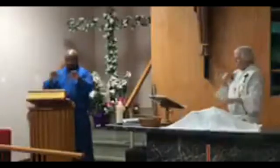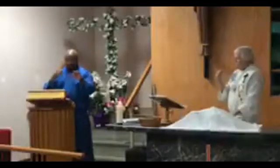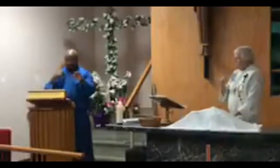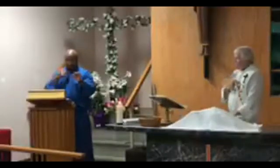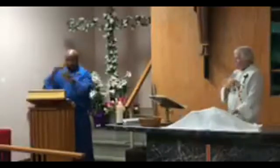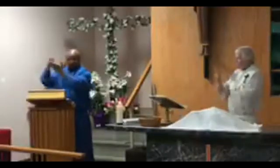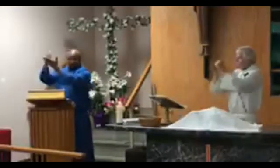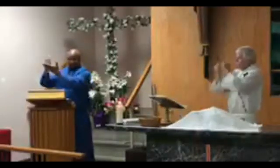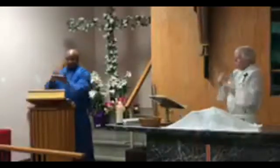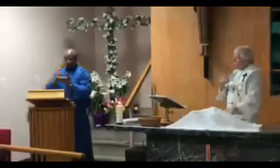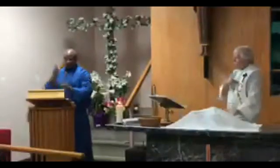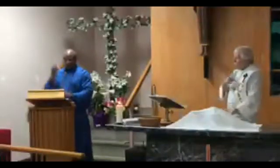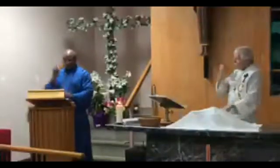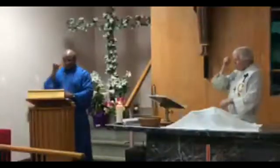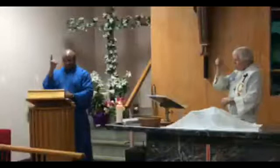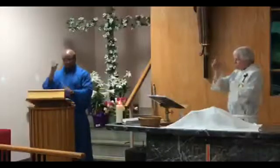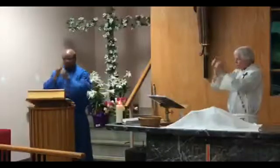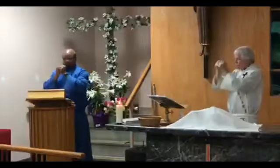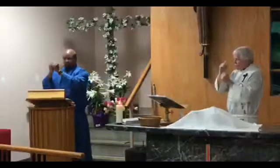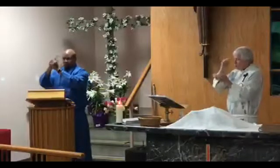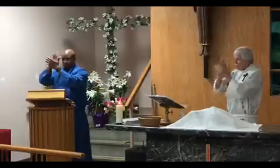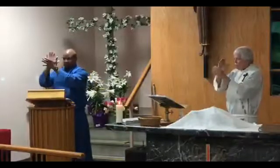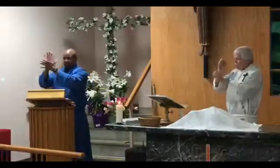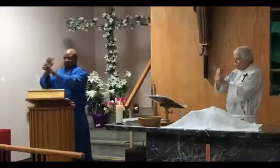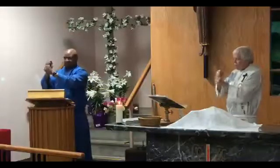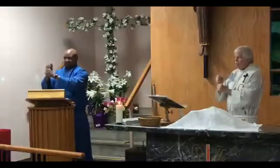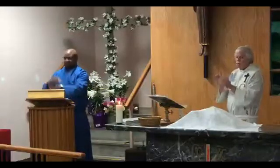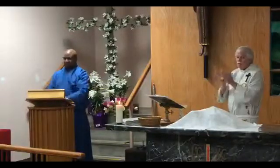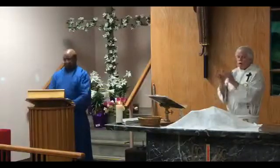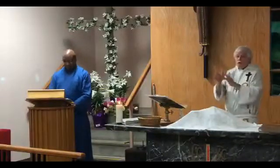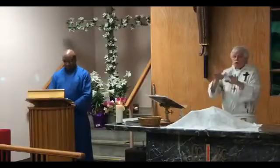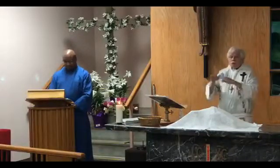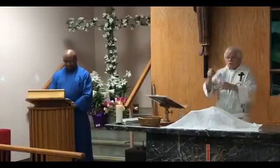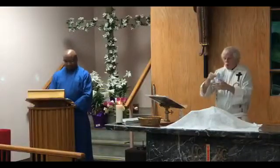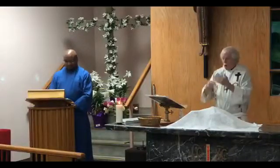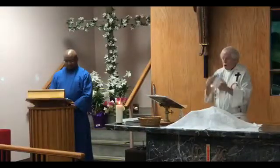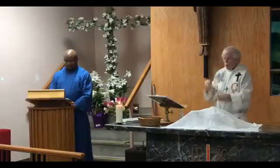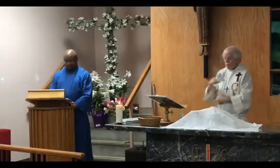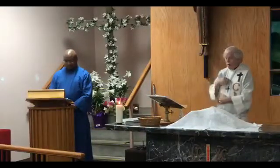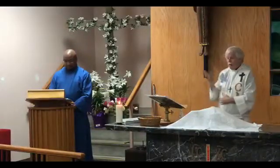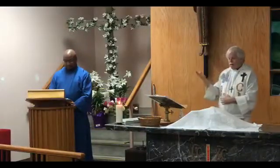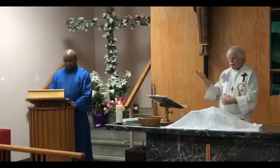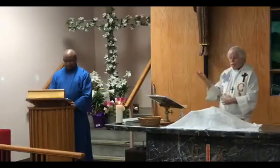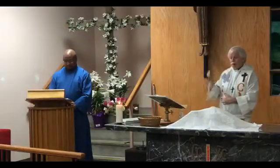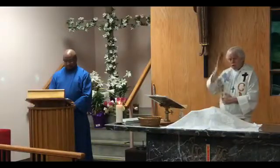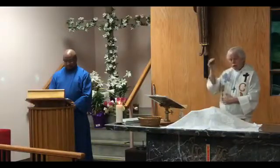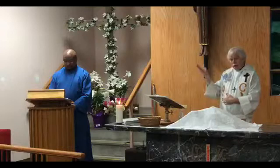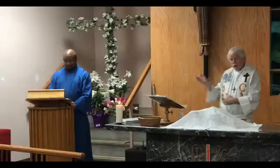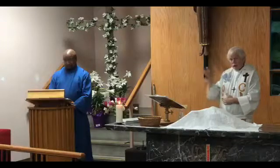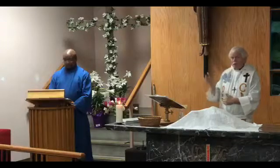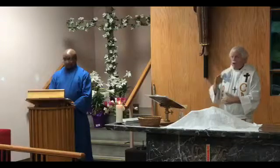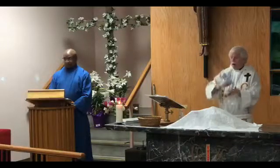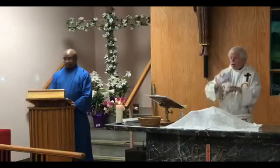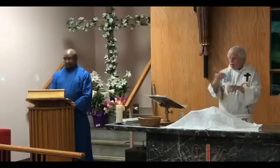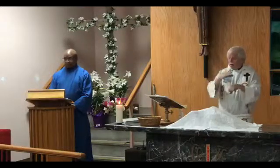to save us. Help us understand with faith. Jesus walked among us, a